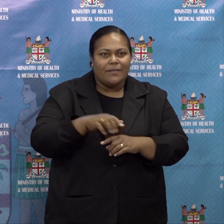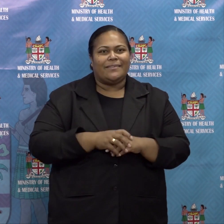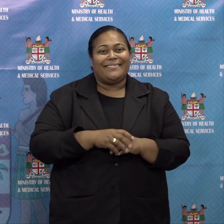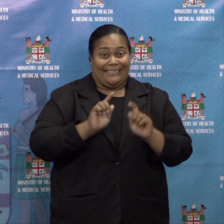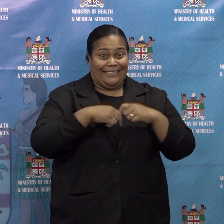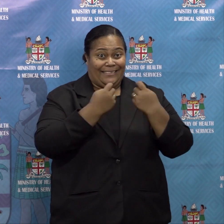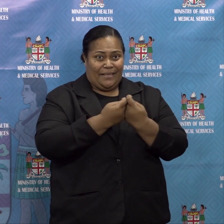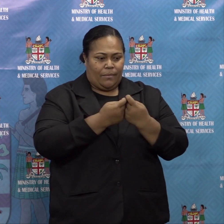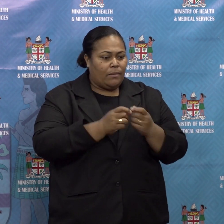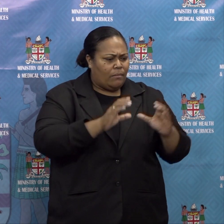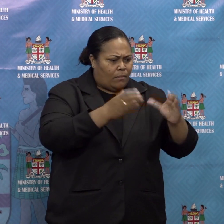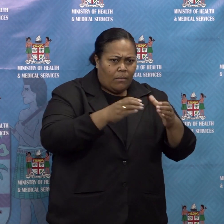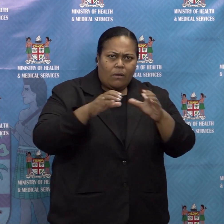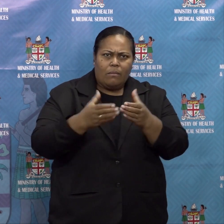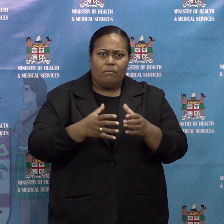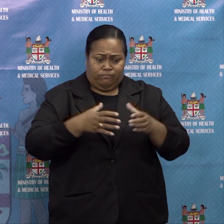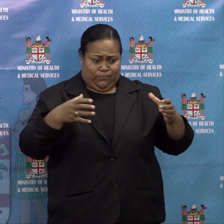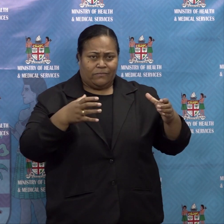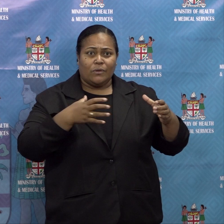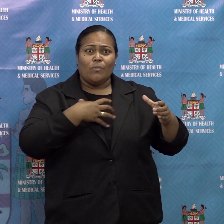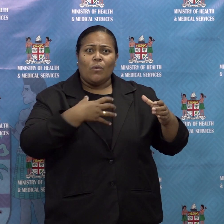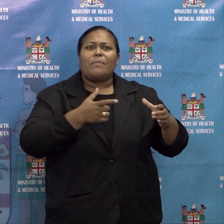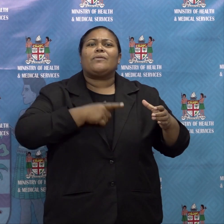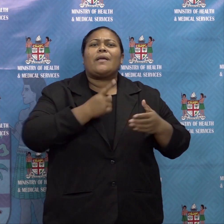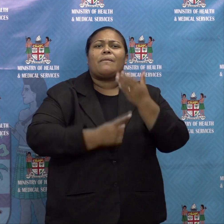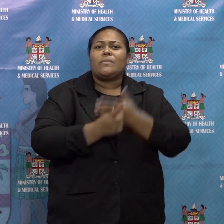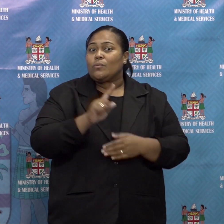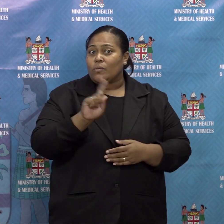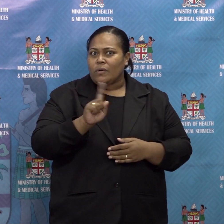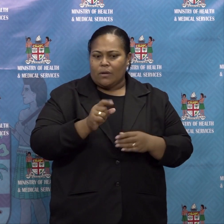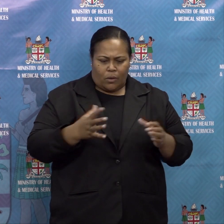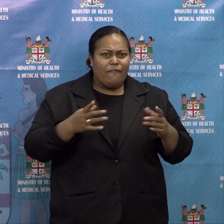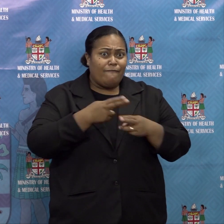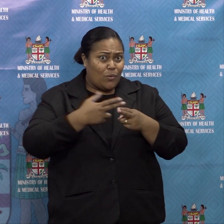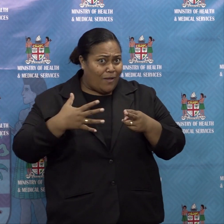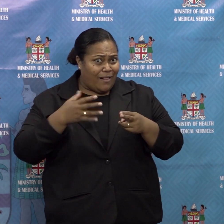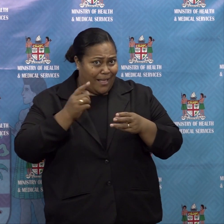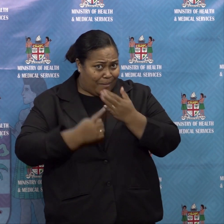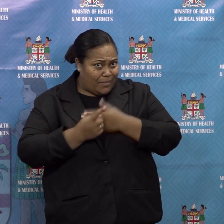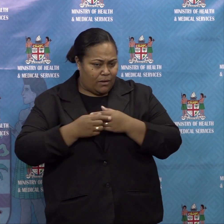These clusters are large because they're associated with mass gathering events, in this case funerals,